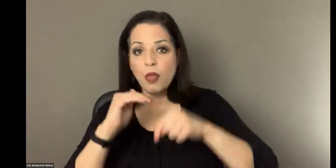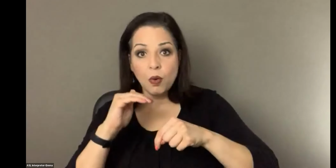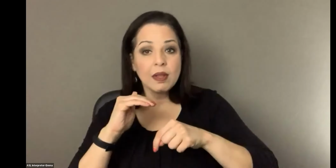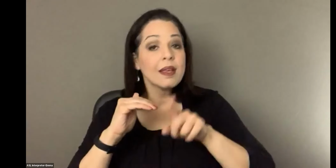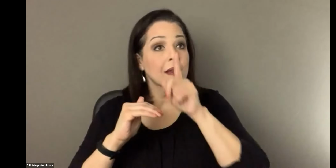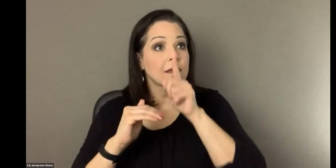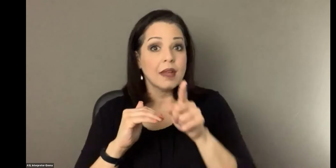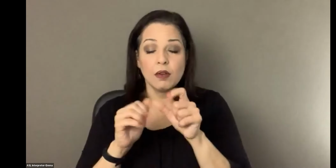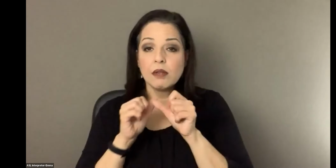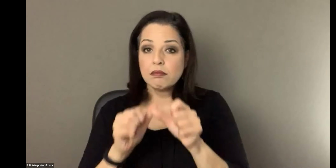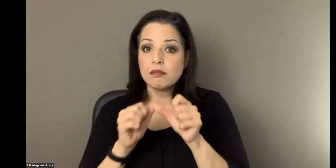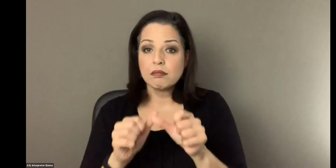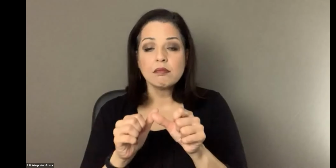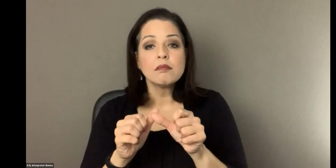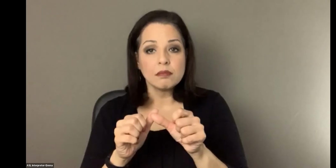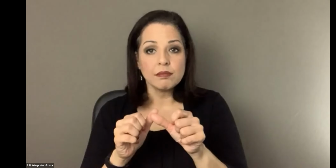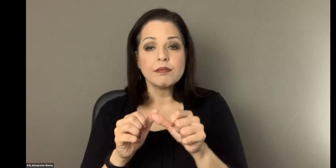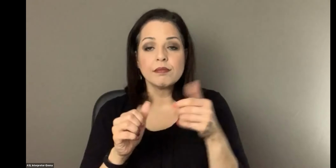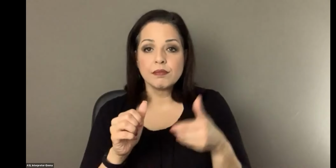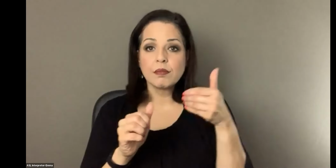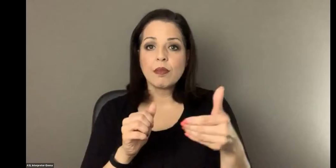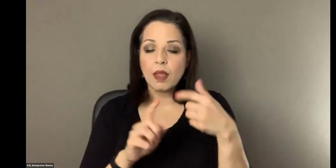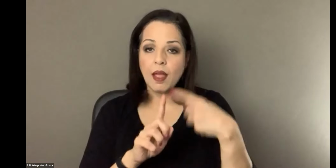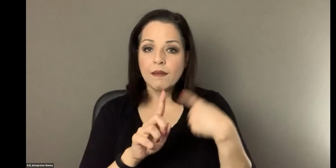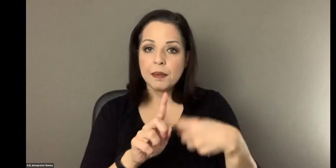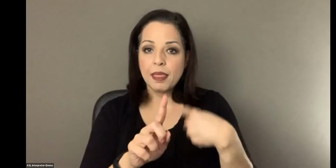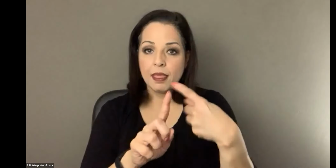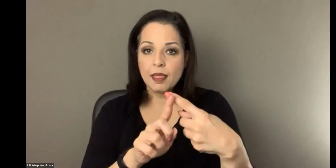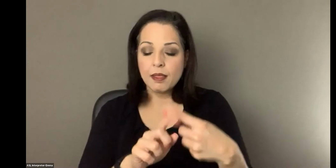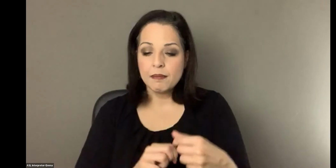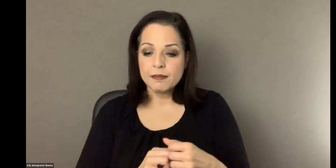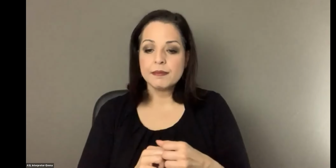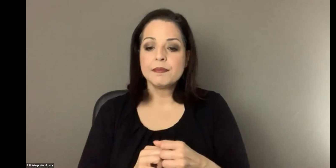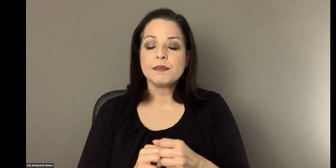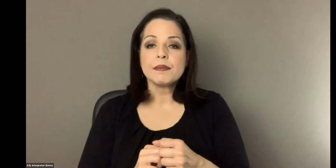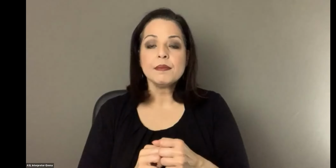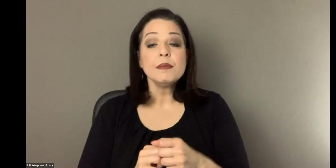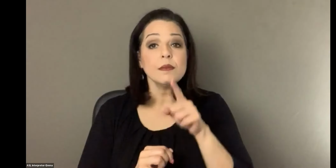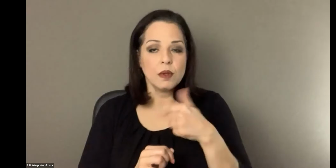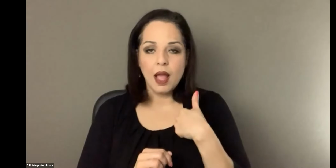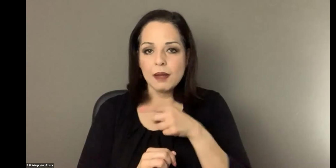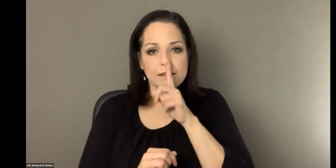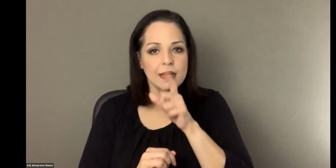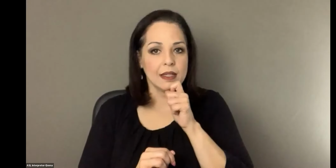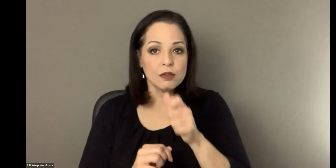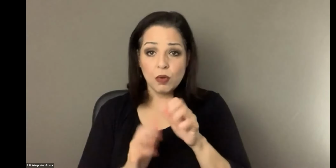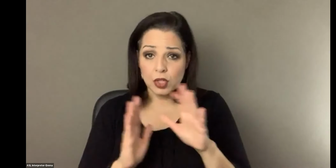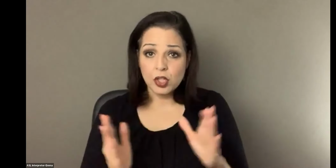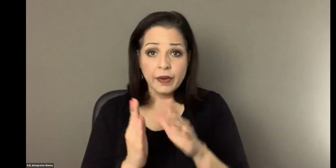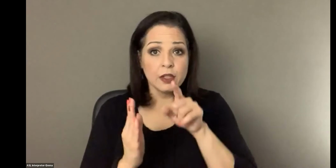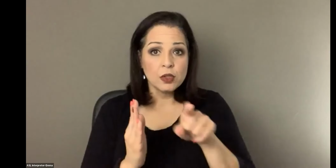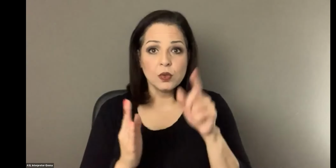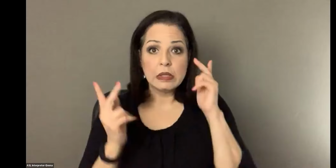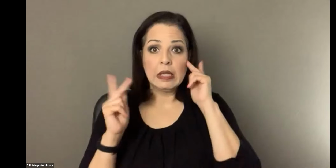diligently each month. Though I do not encourage you to panic